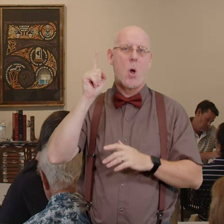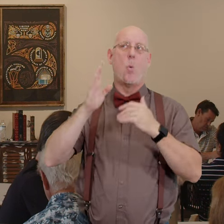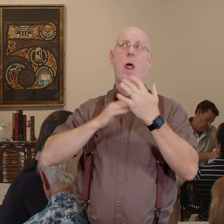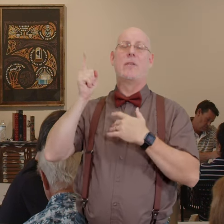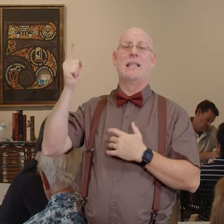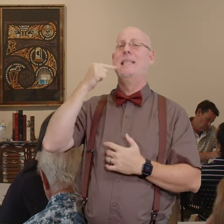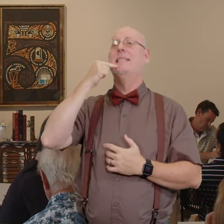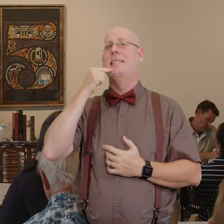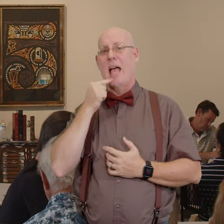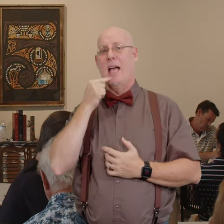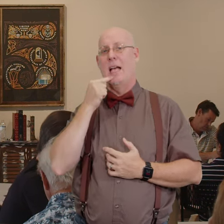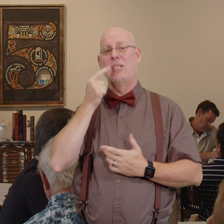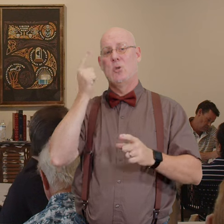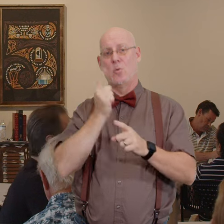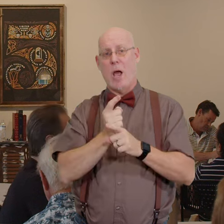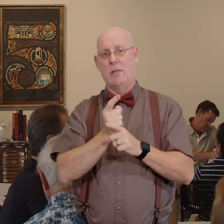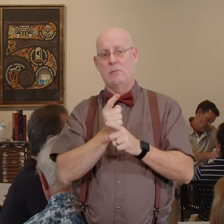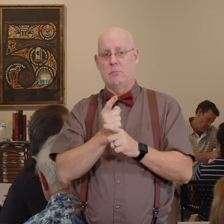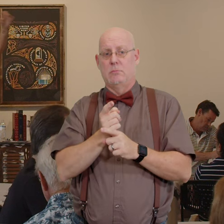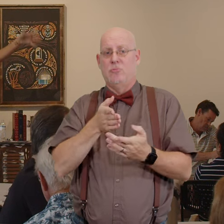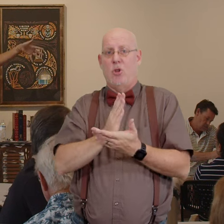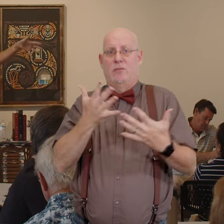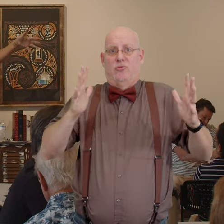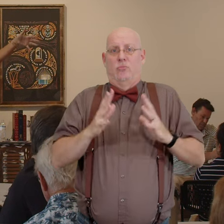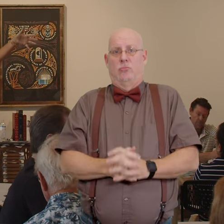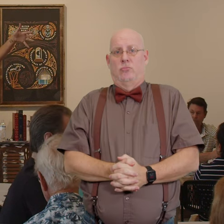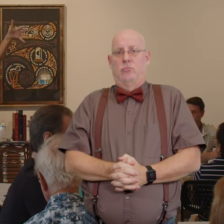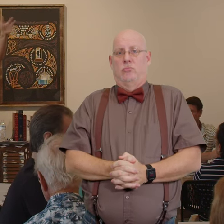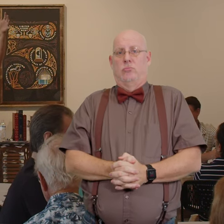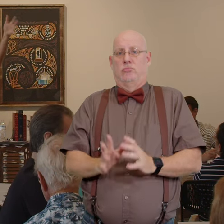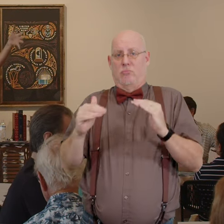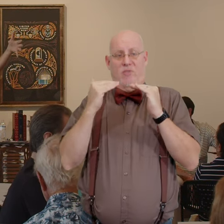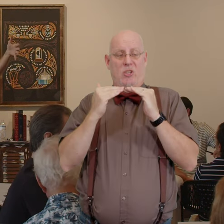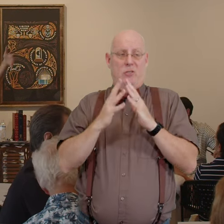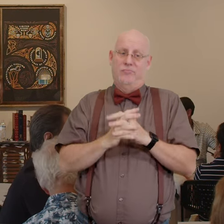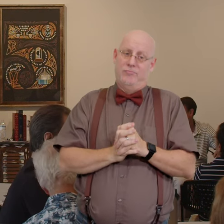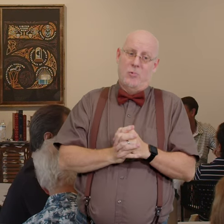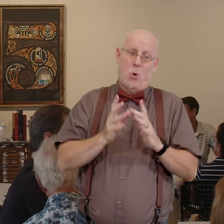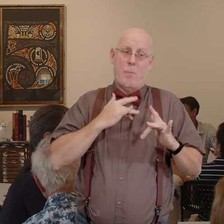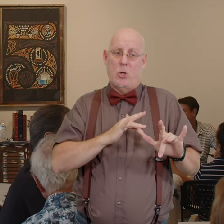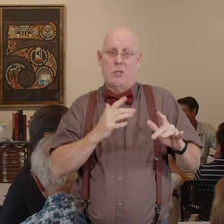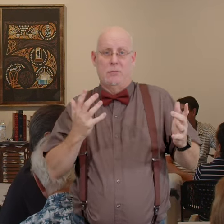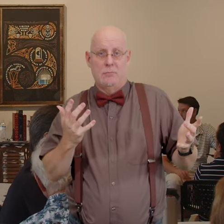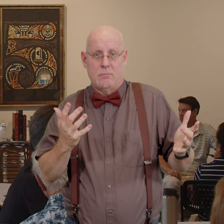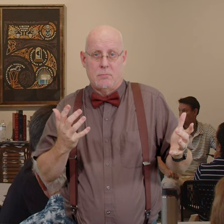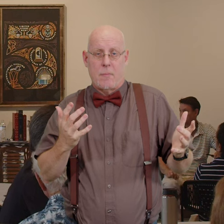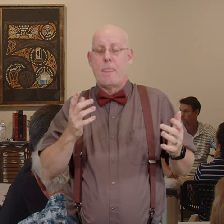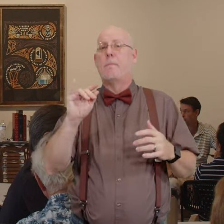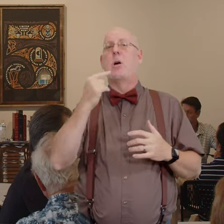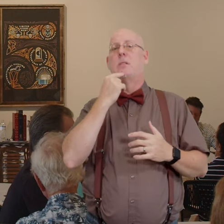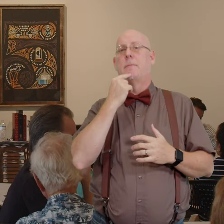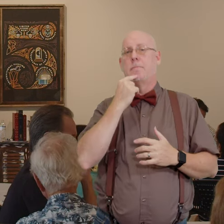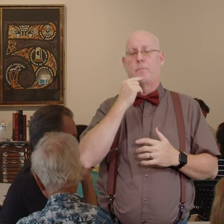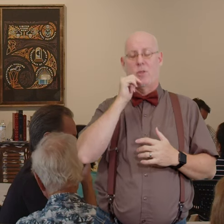Godhead, and whatever he says is right, is just. Fairness or mercy? What does